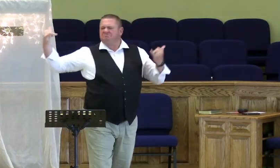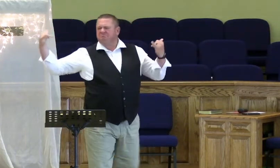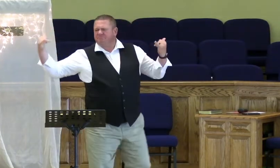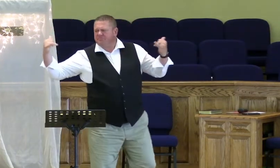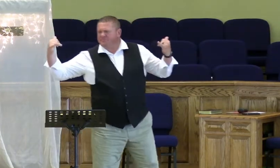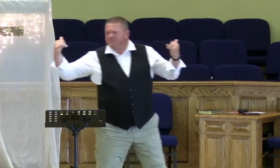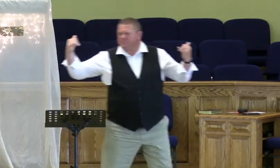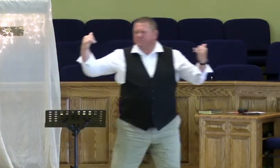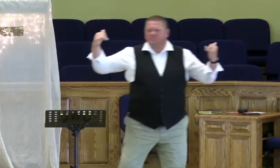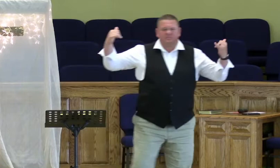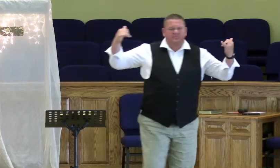35. So